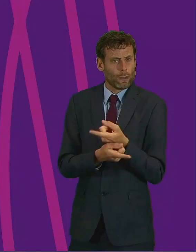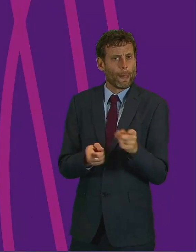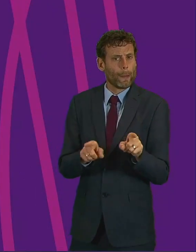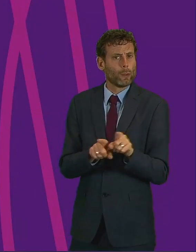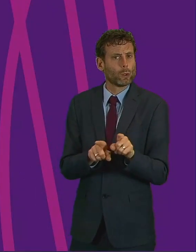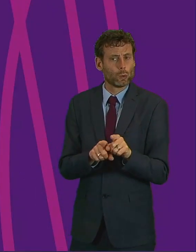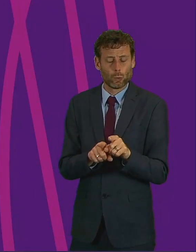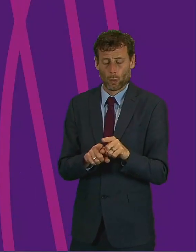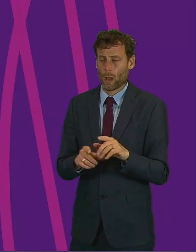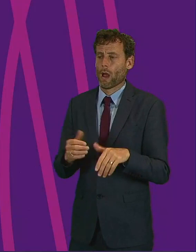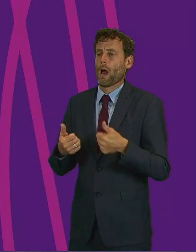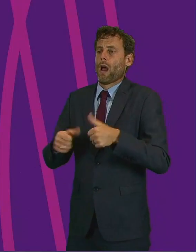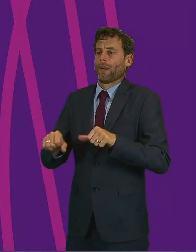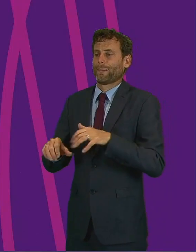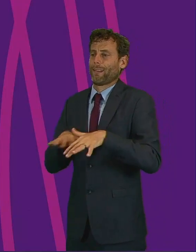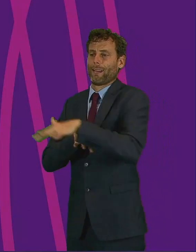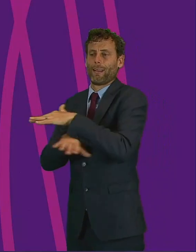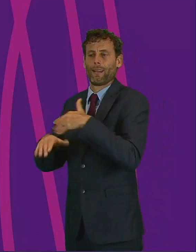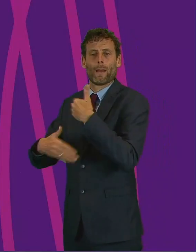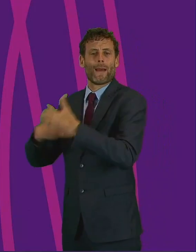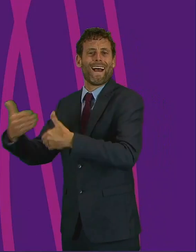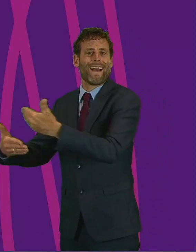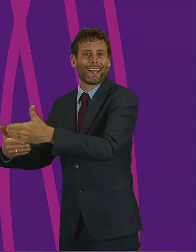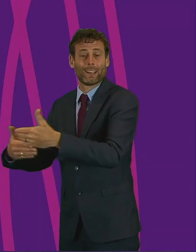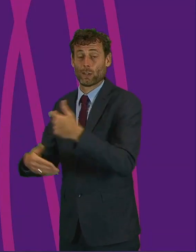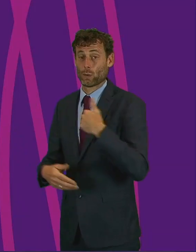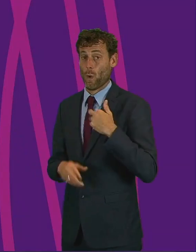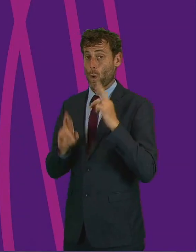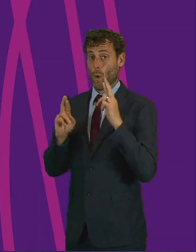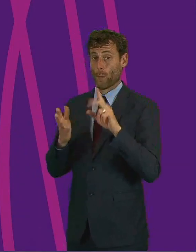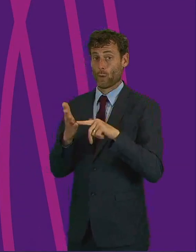we will see a change of policy from the UK Government very soon.